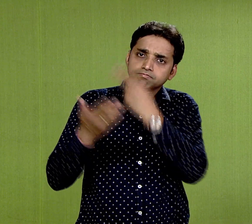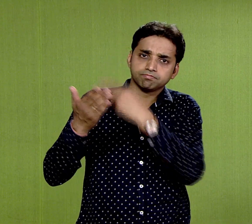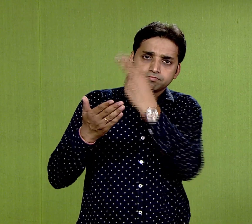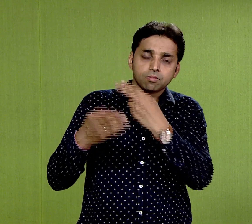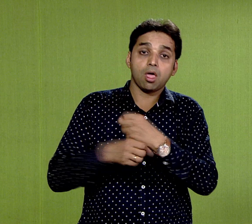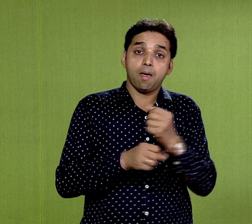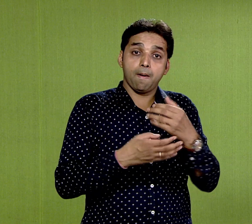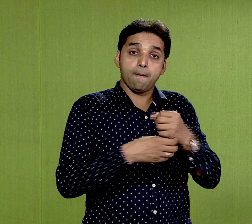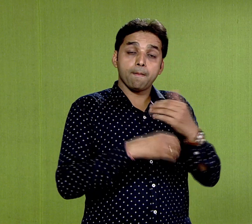the Jain community